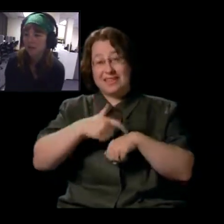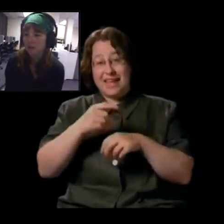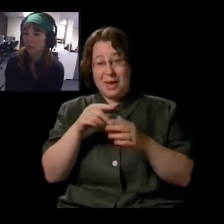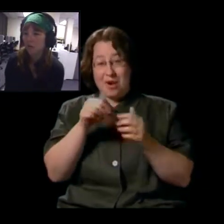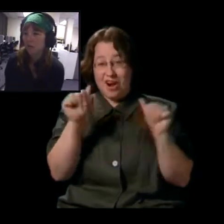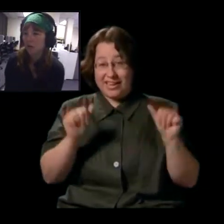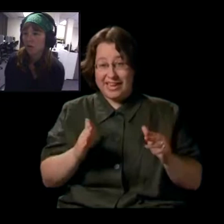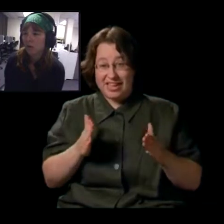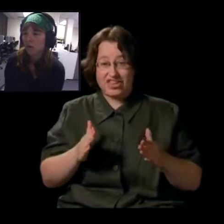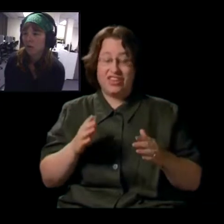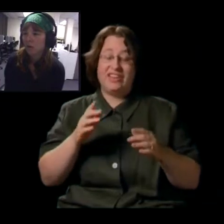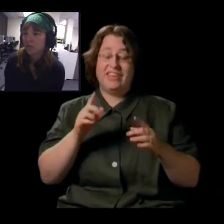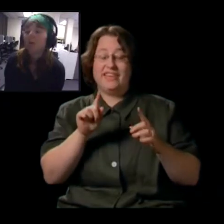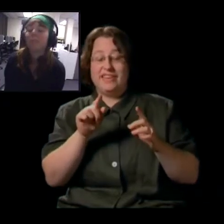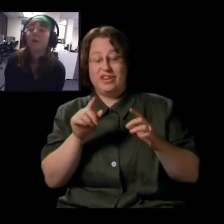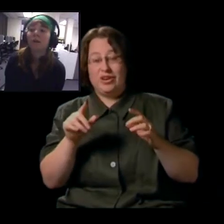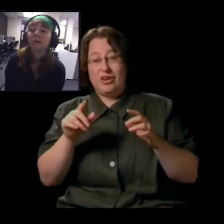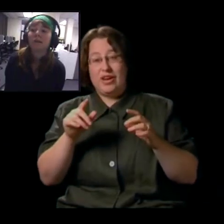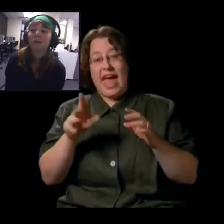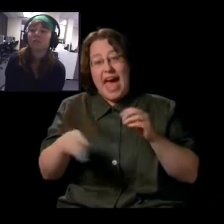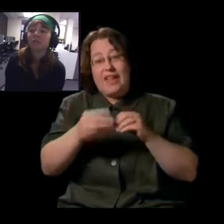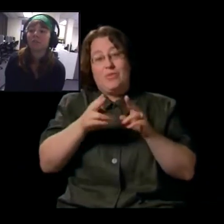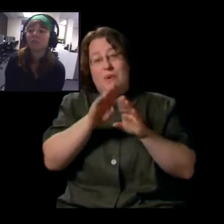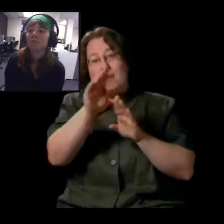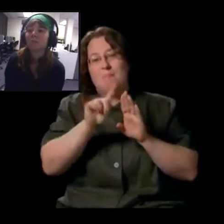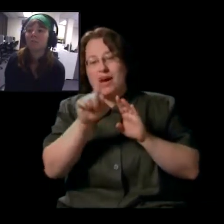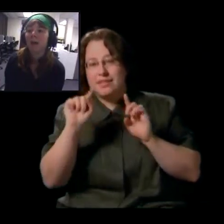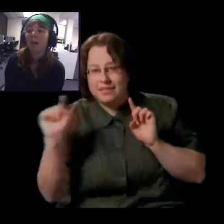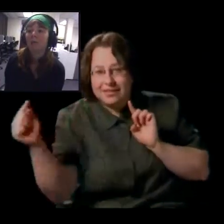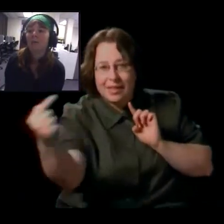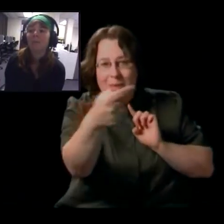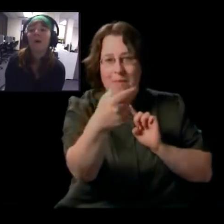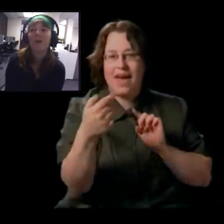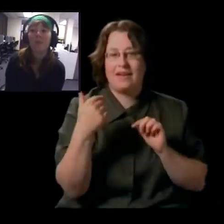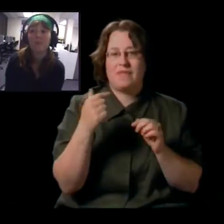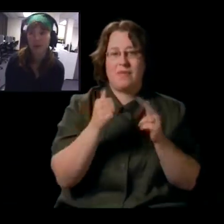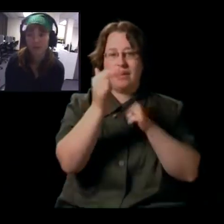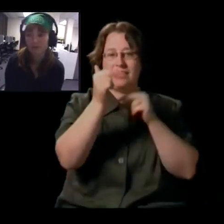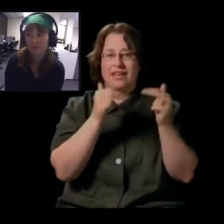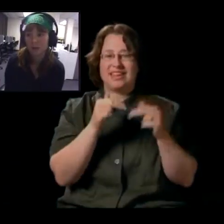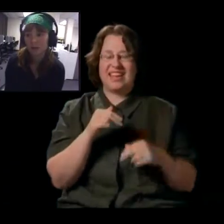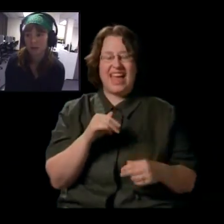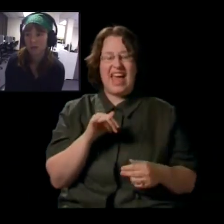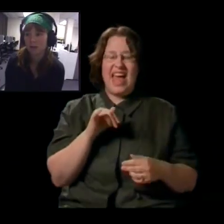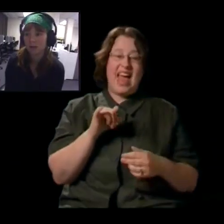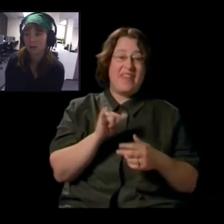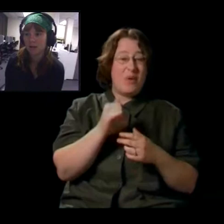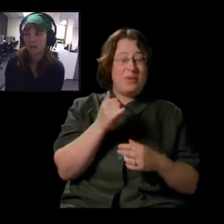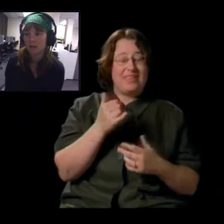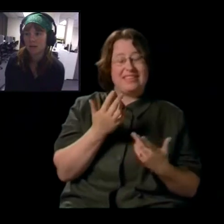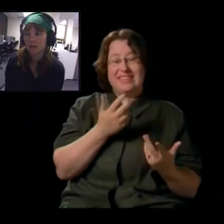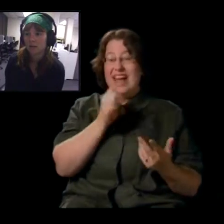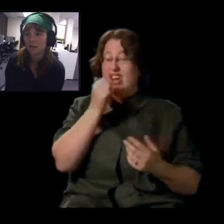place. So some architectures will add the ramp on the back of the building.